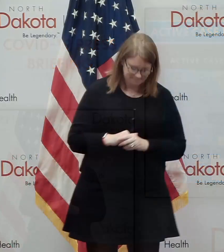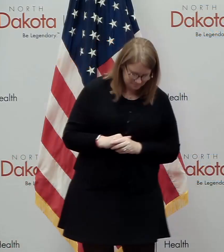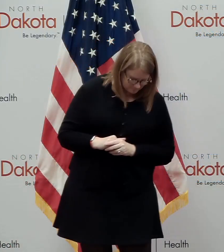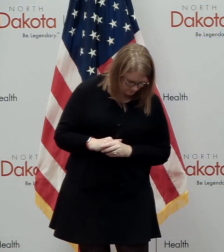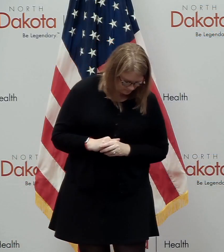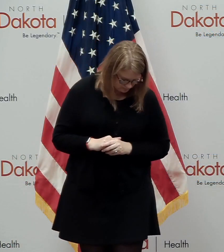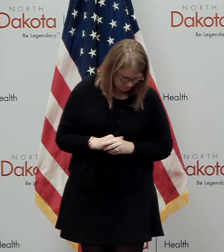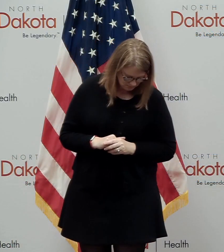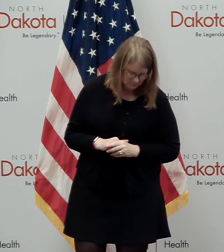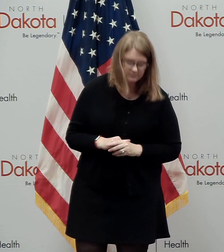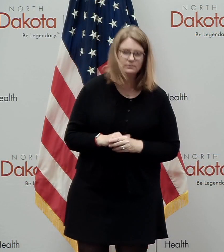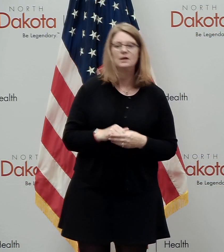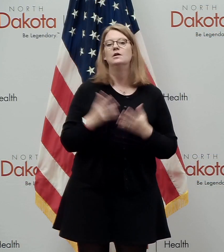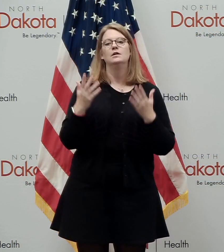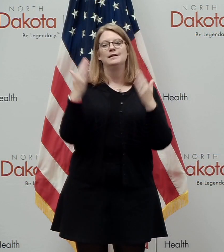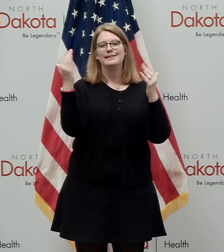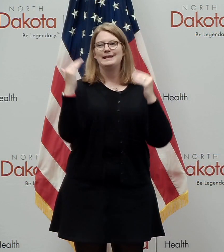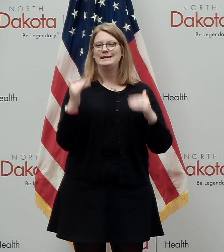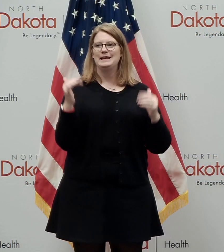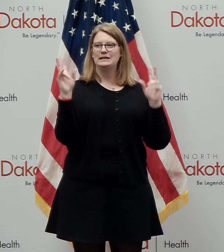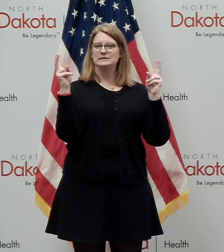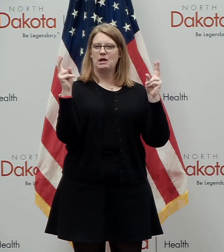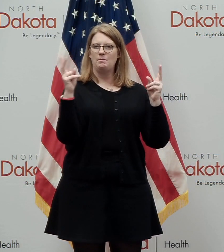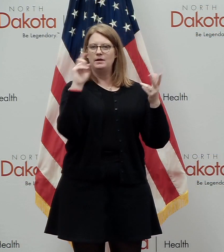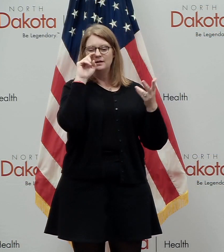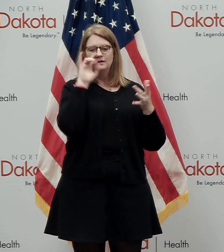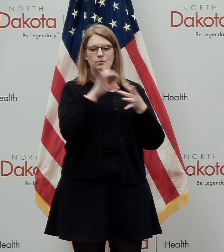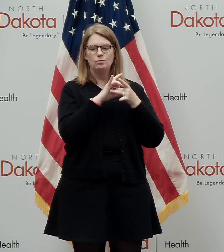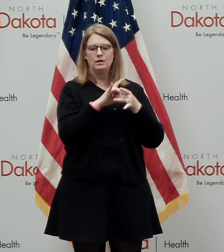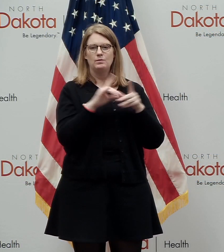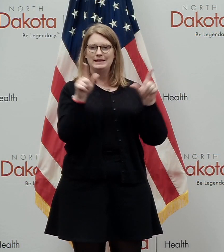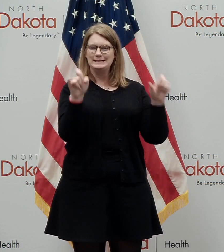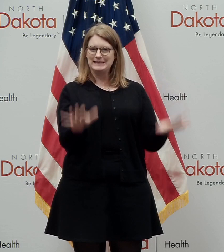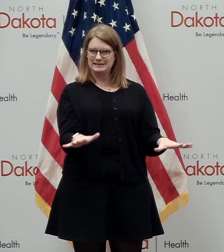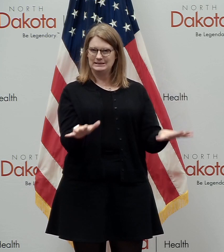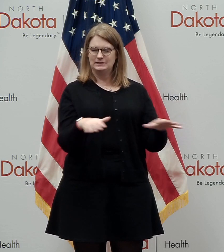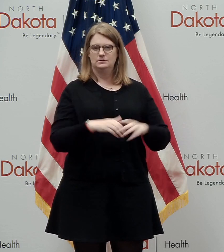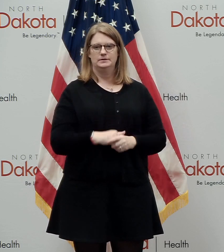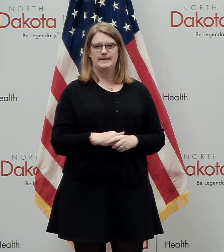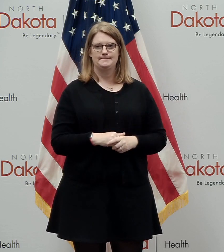The next topic has to do with testing.